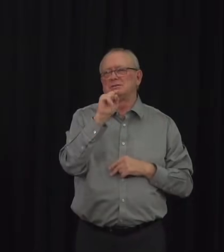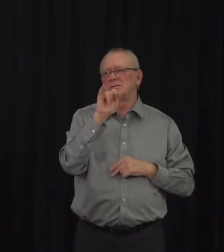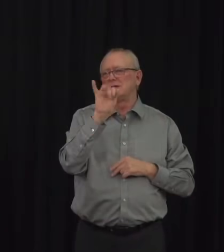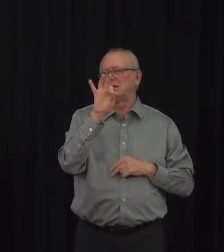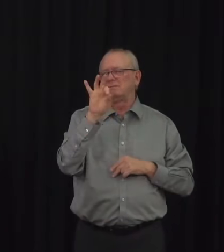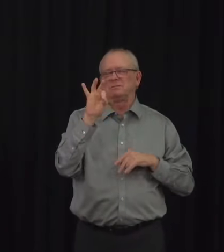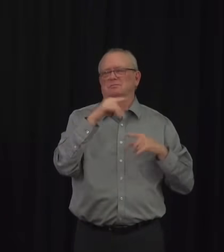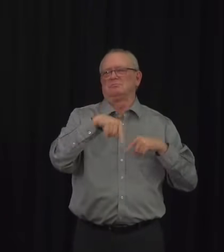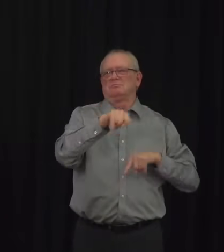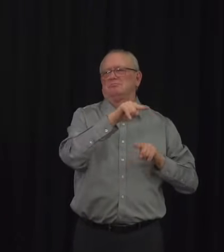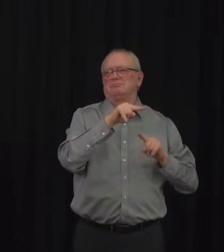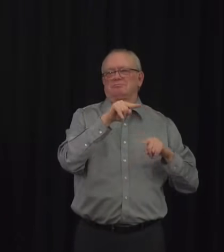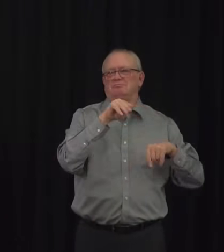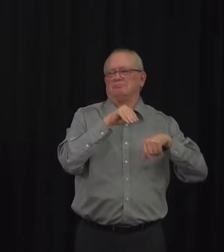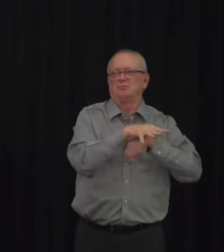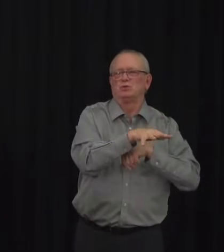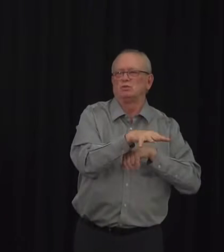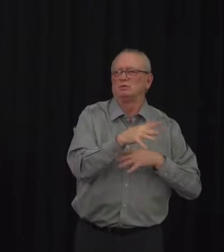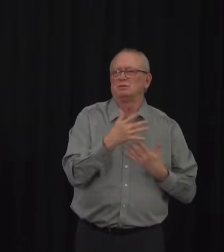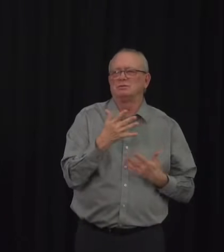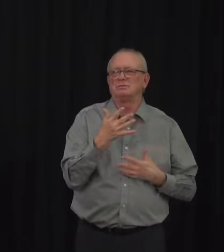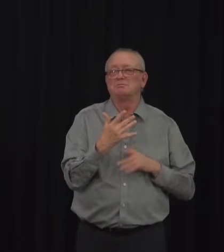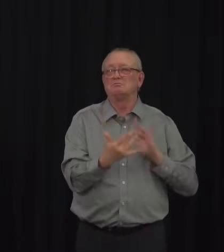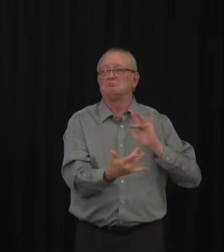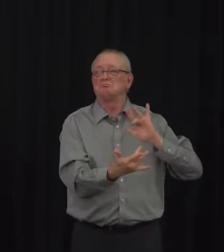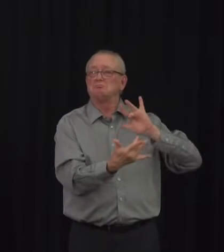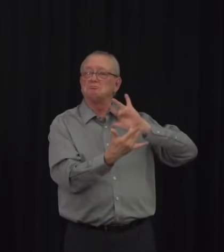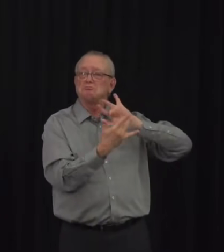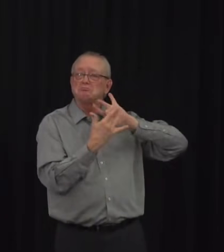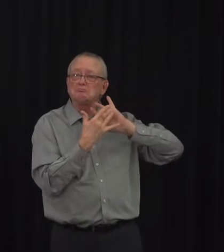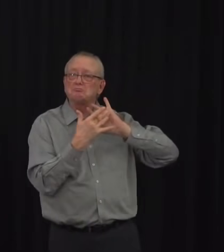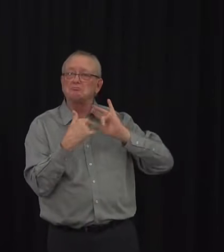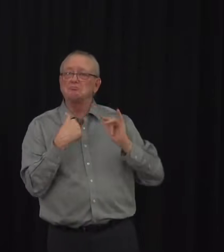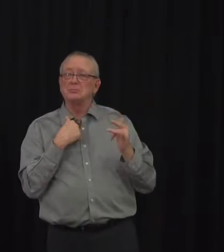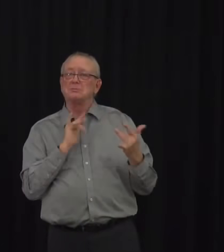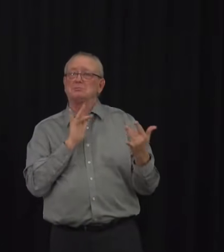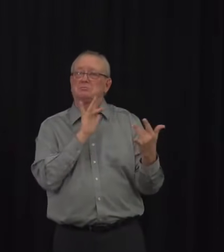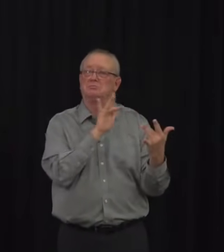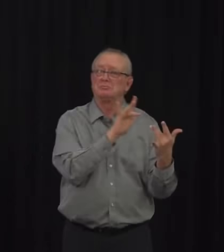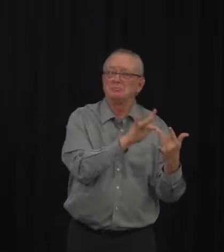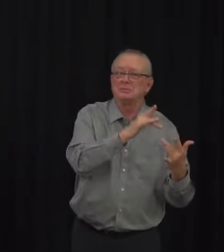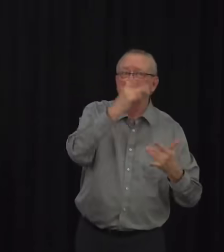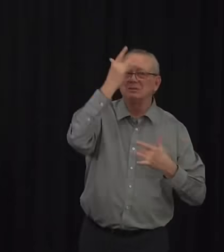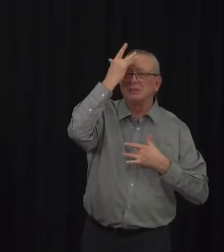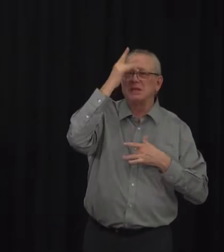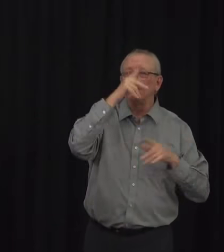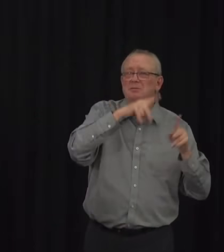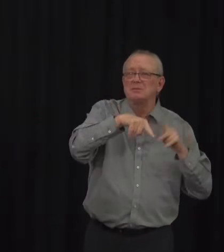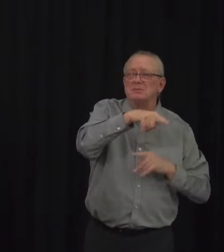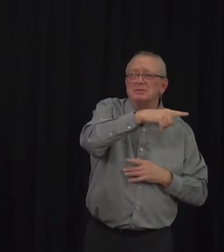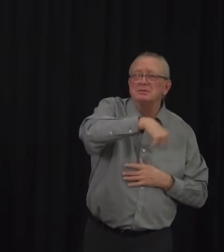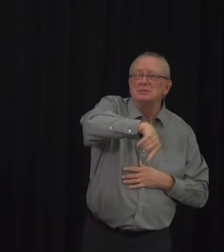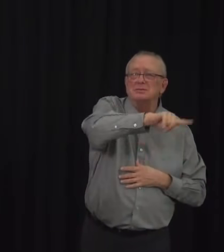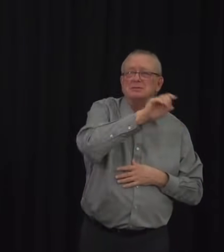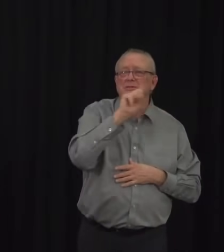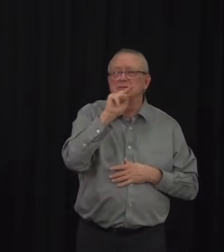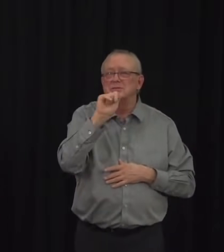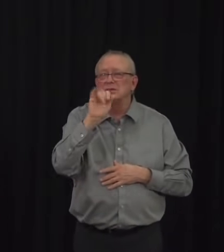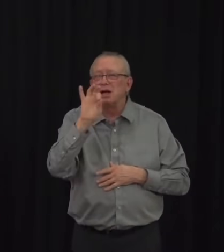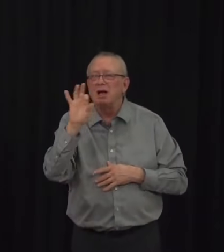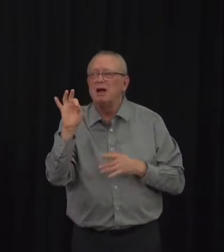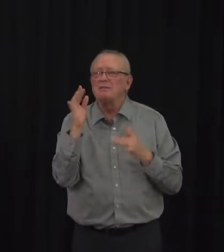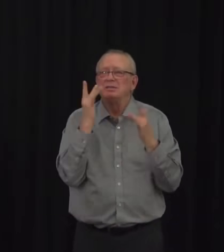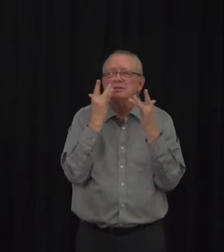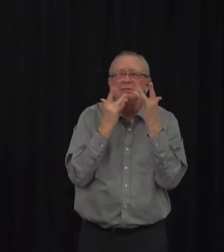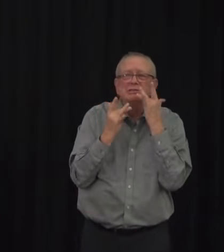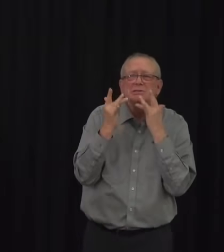close contacts or themselves being sick. When that happens, those care homes experience significant staffing shortages,